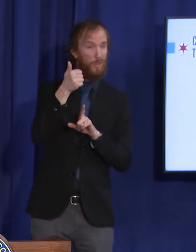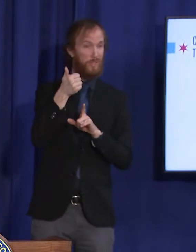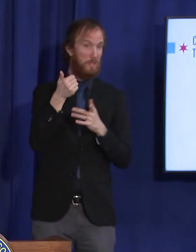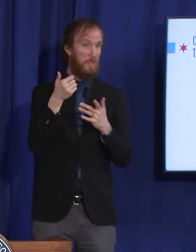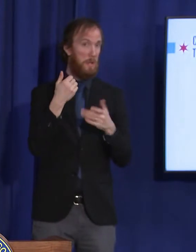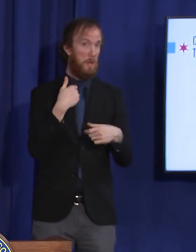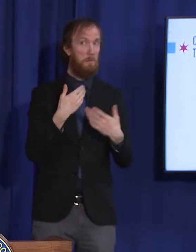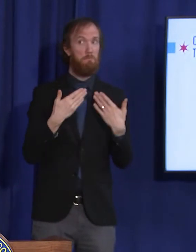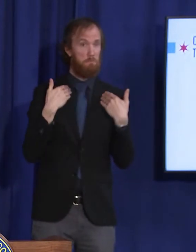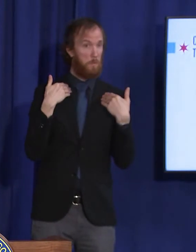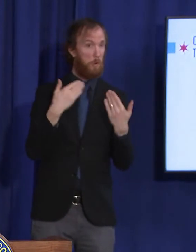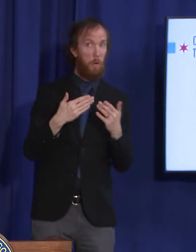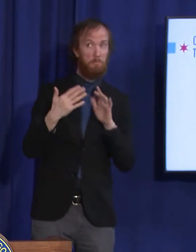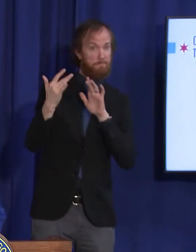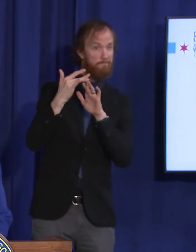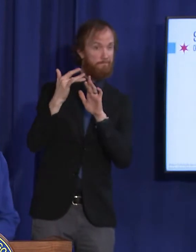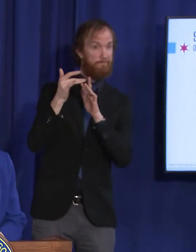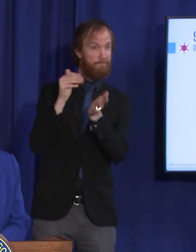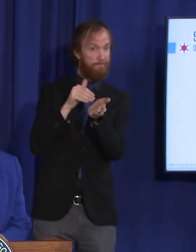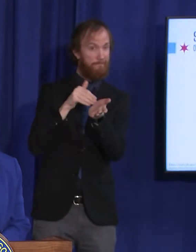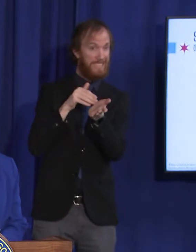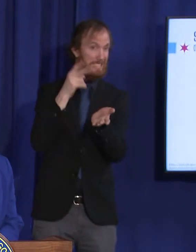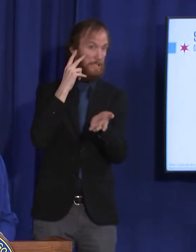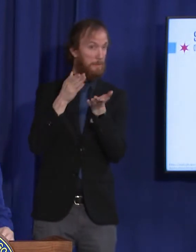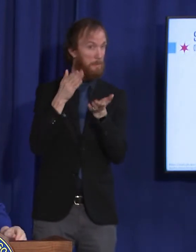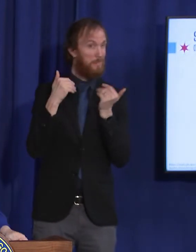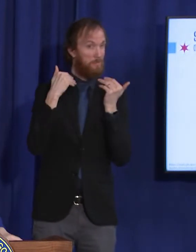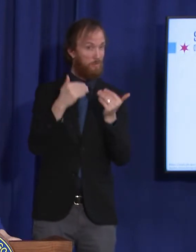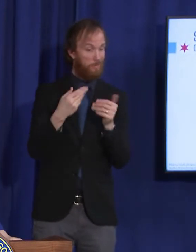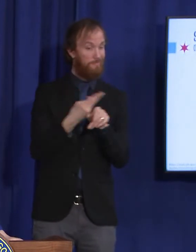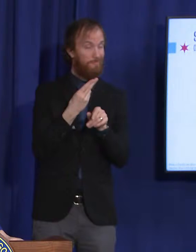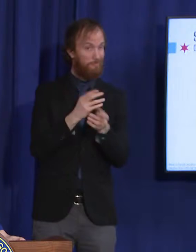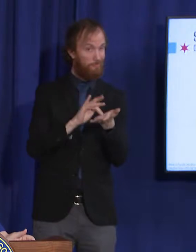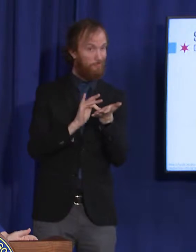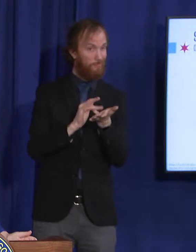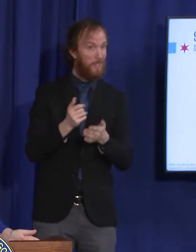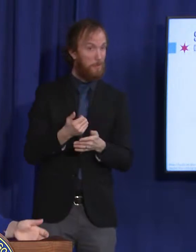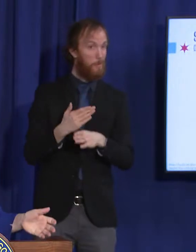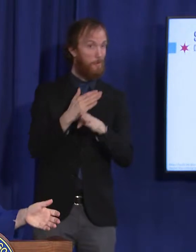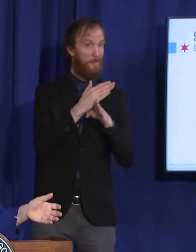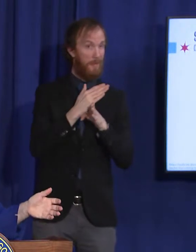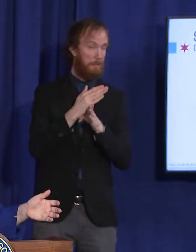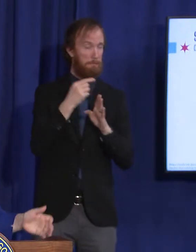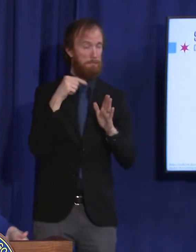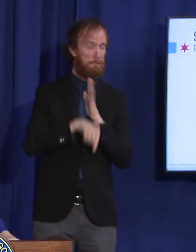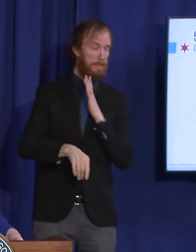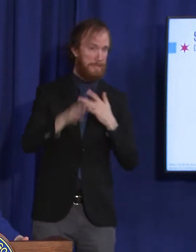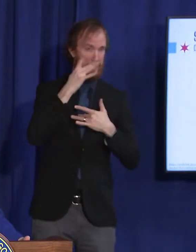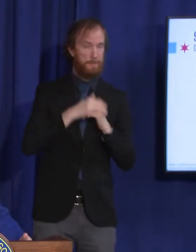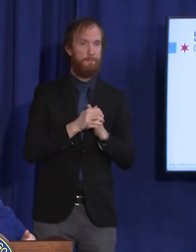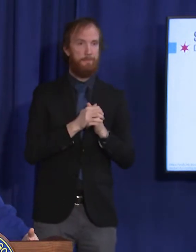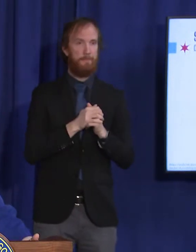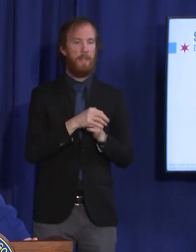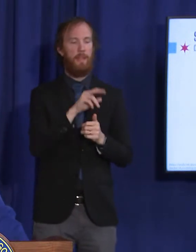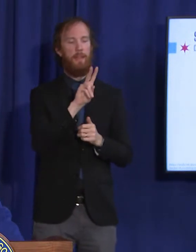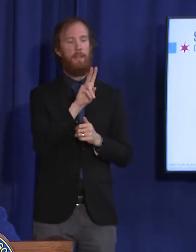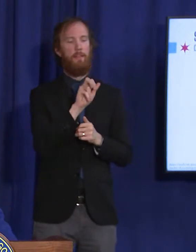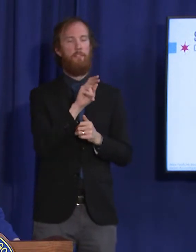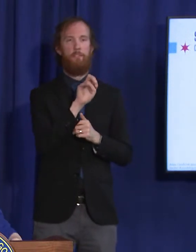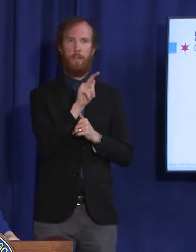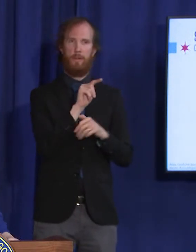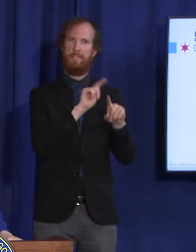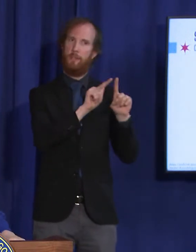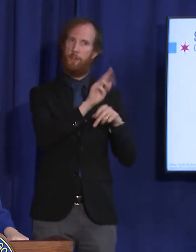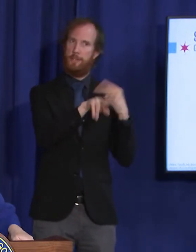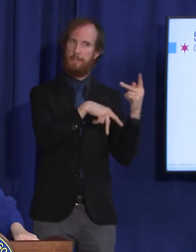if they recommend you take the medication to prevent hospitalization. Let's talk about variants. So this is for the Midwest, but